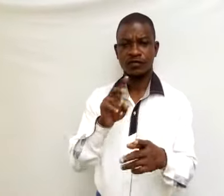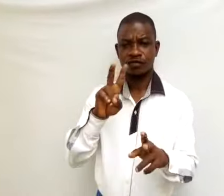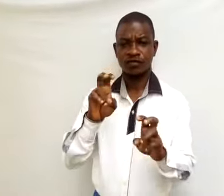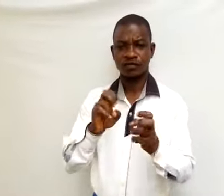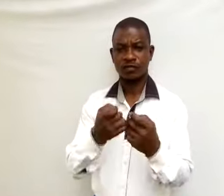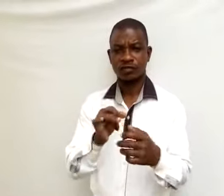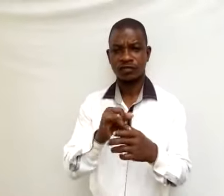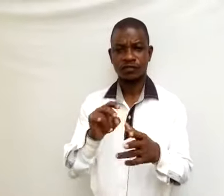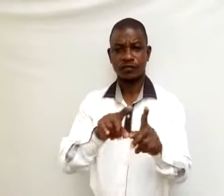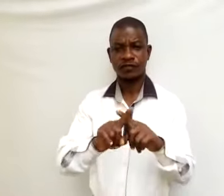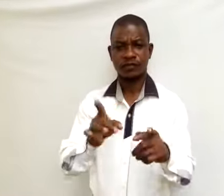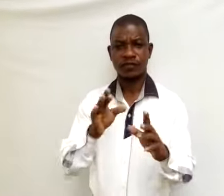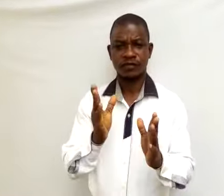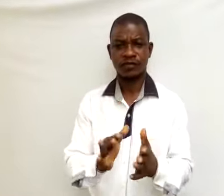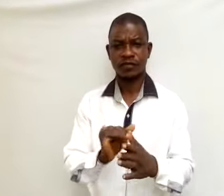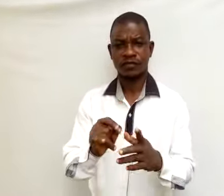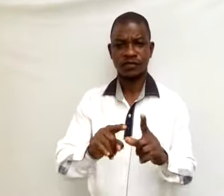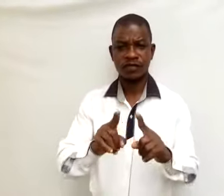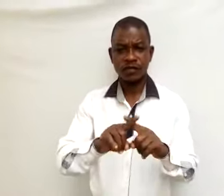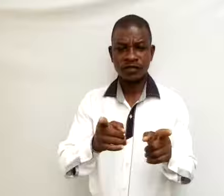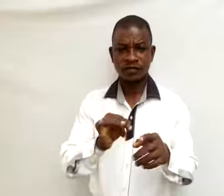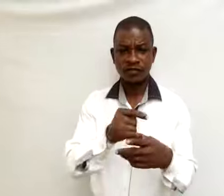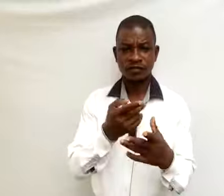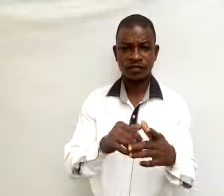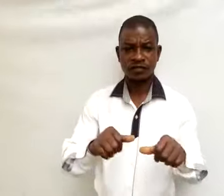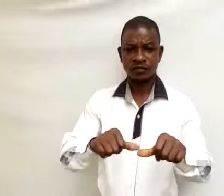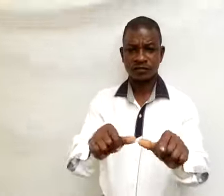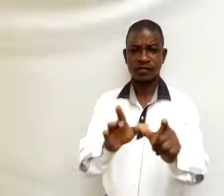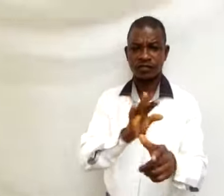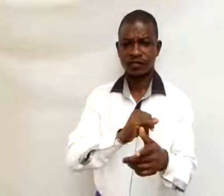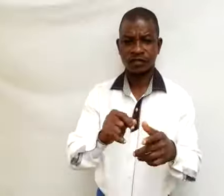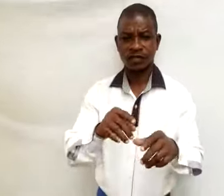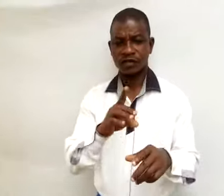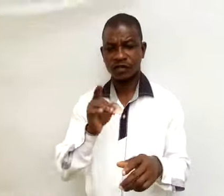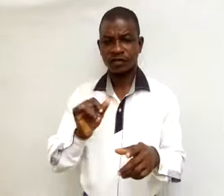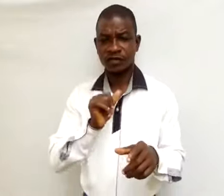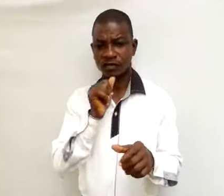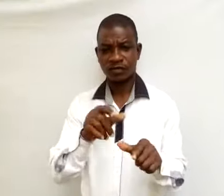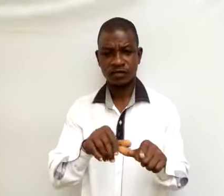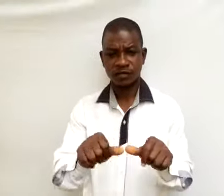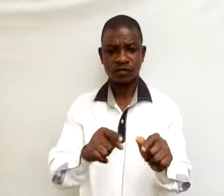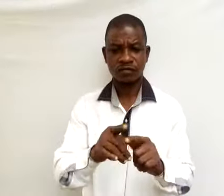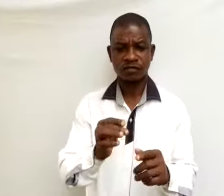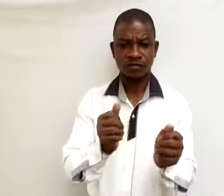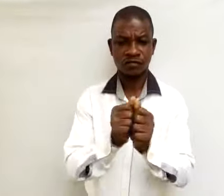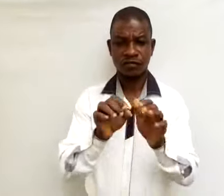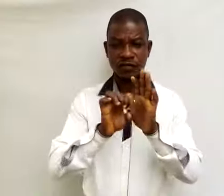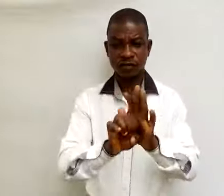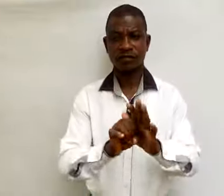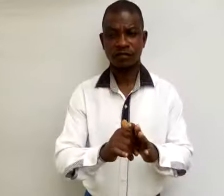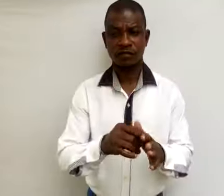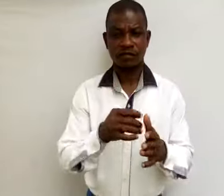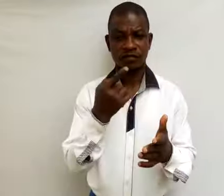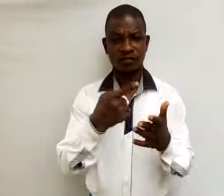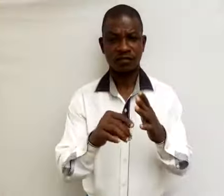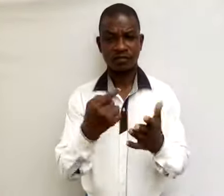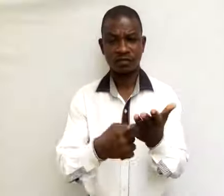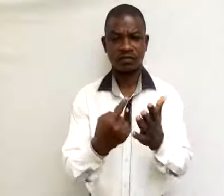variation, distinguish between continuous and discontinuous variation with examples, discuss the application